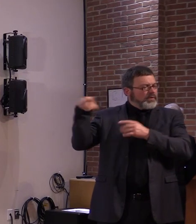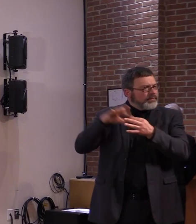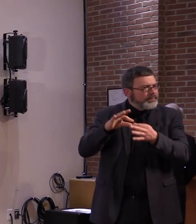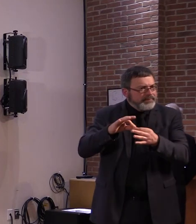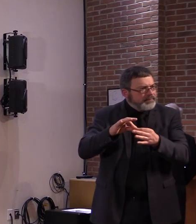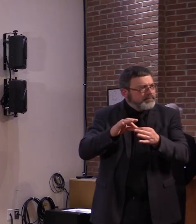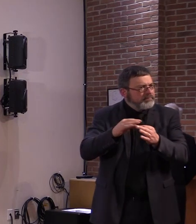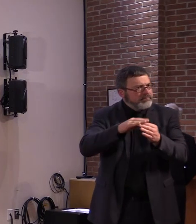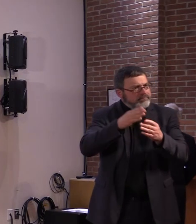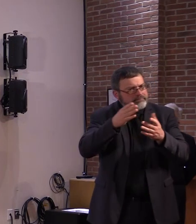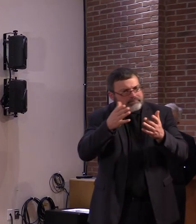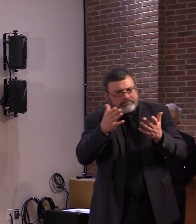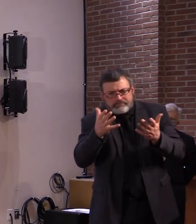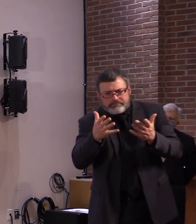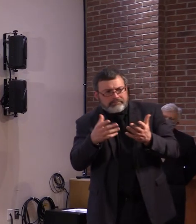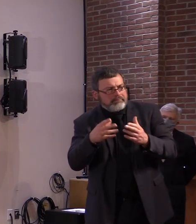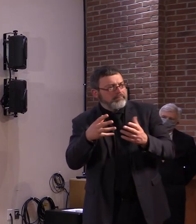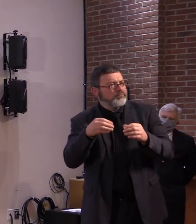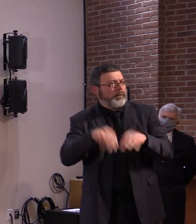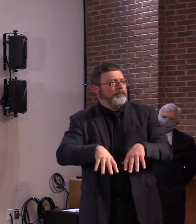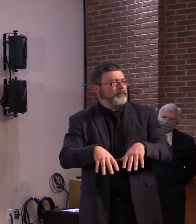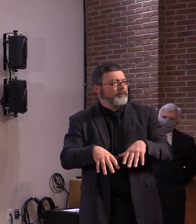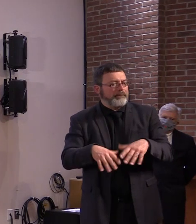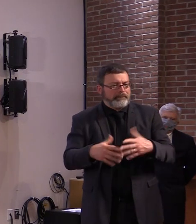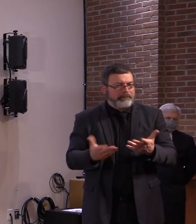Governor Baker. Go ahead, Guy.